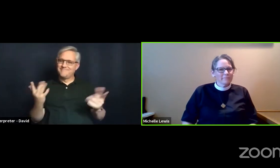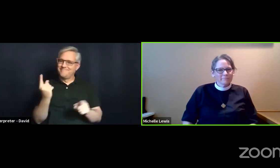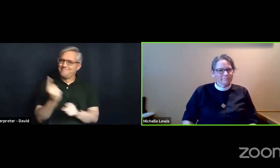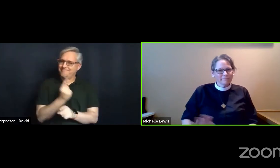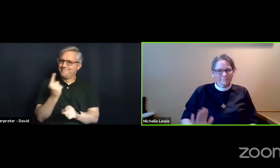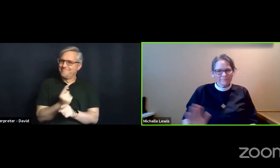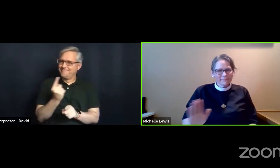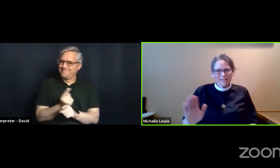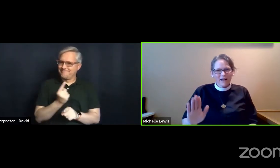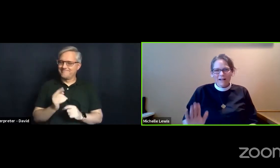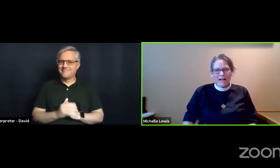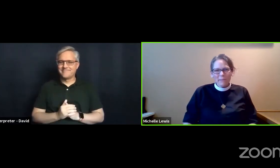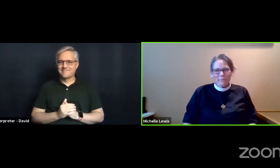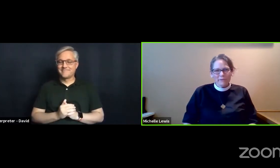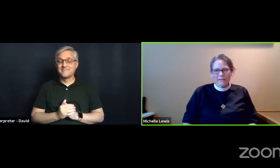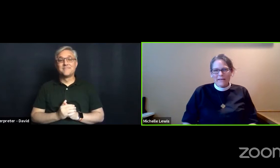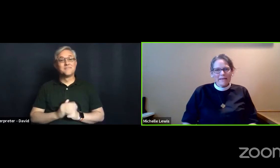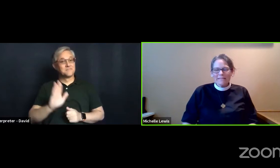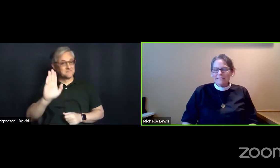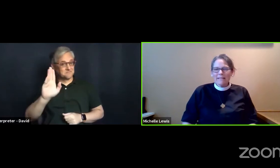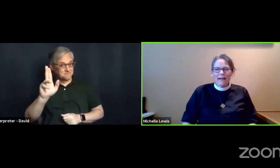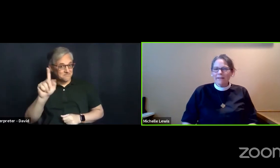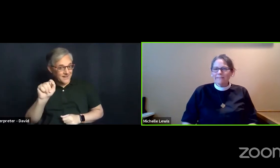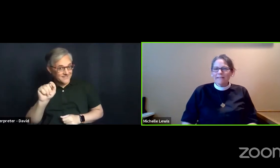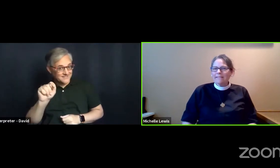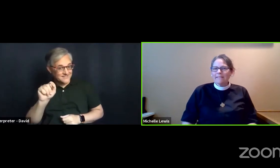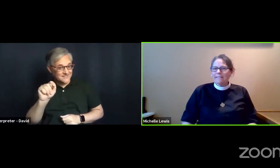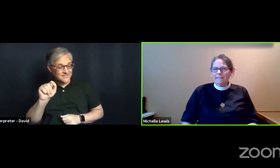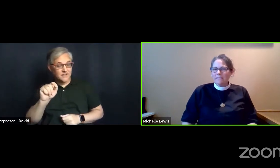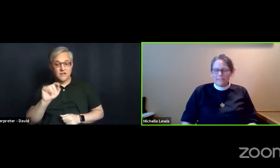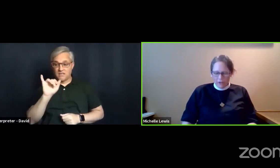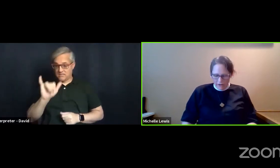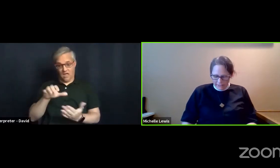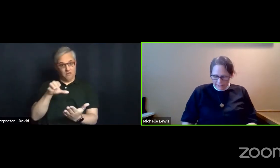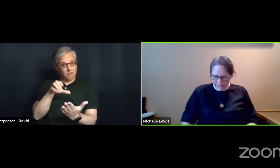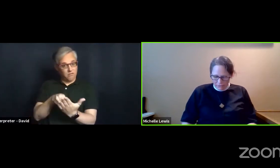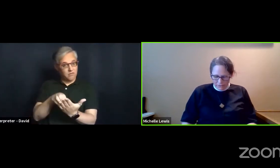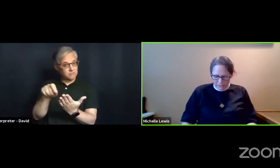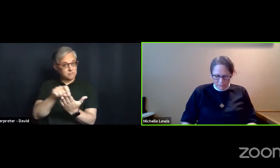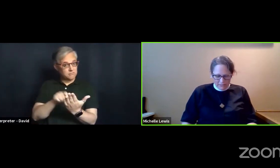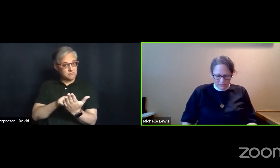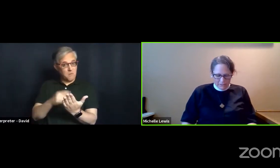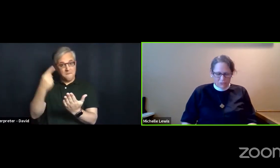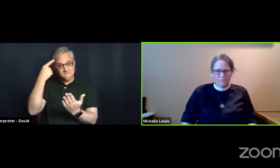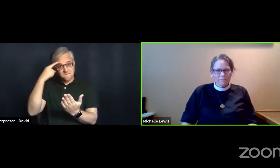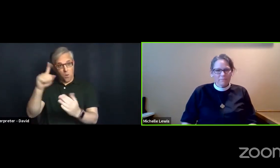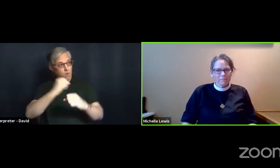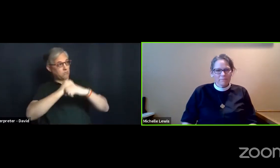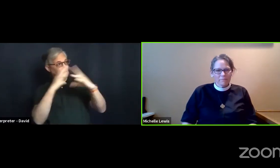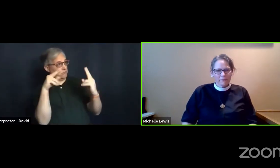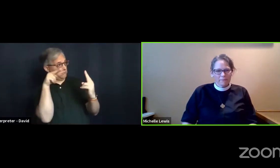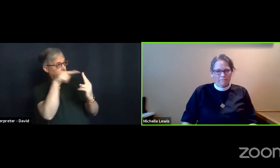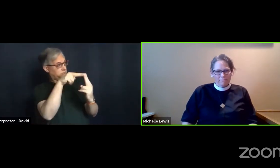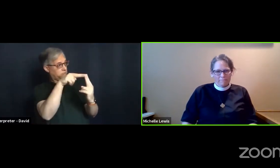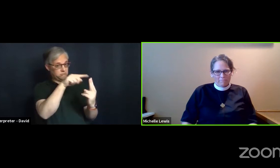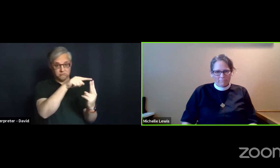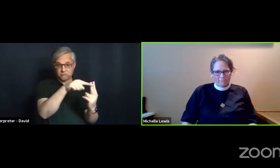But a couple is not the intended audience for this message.